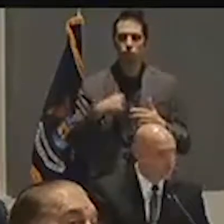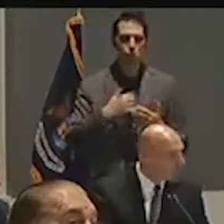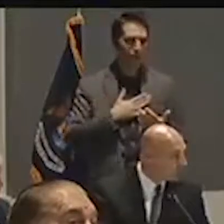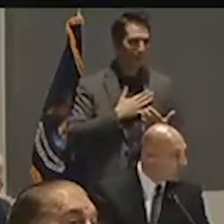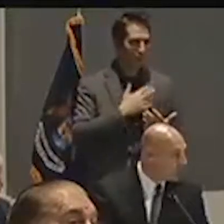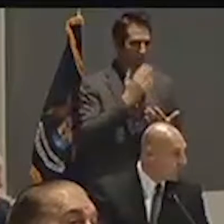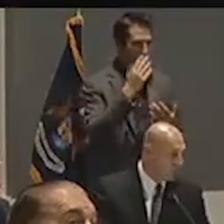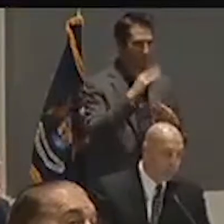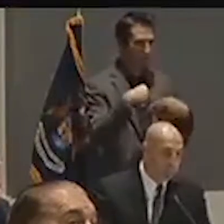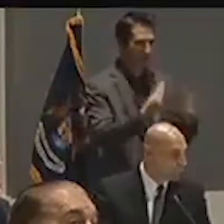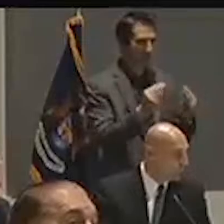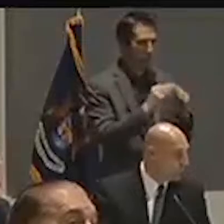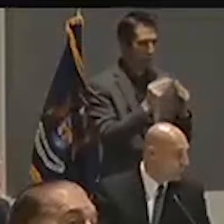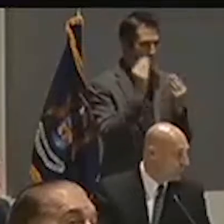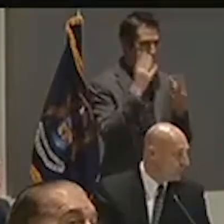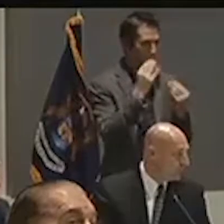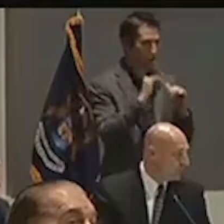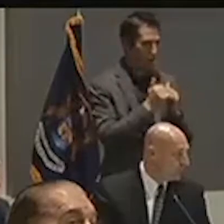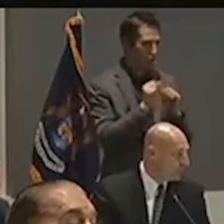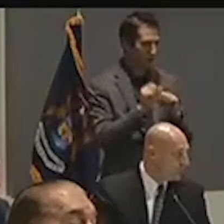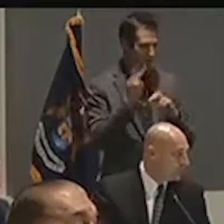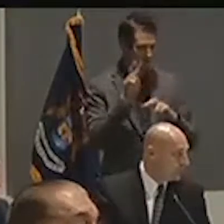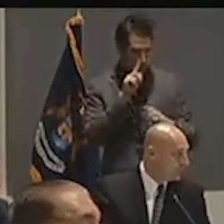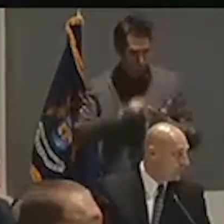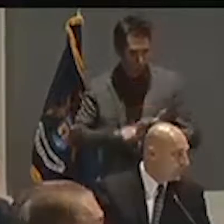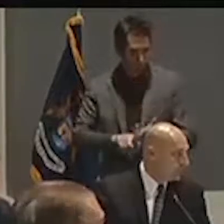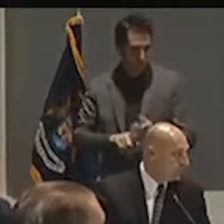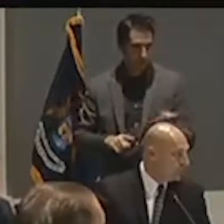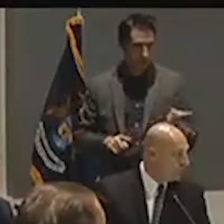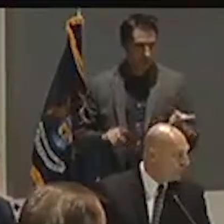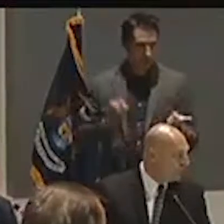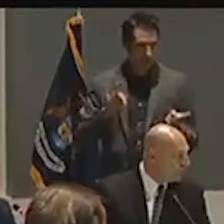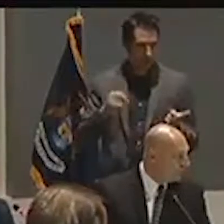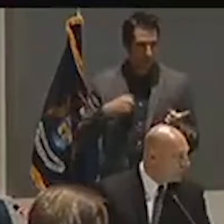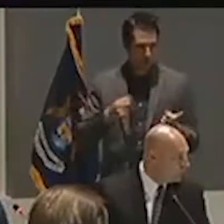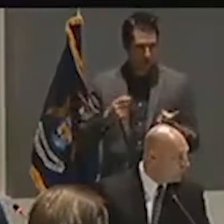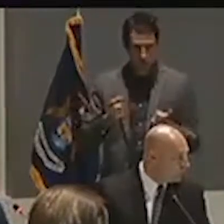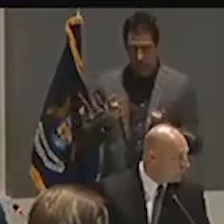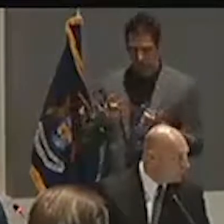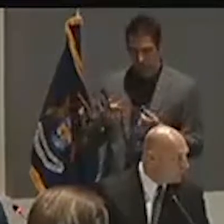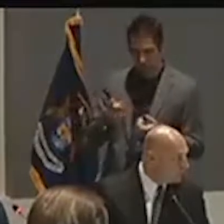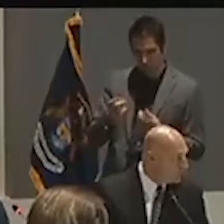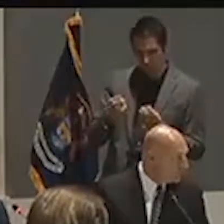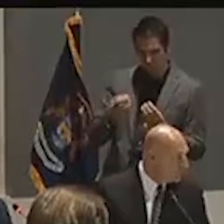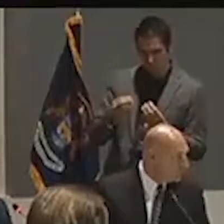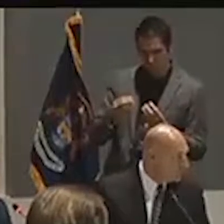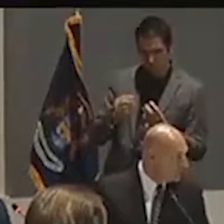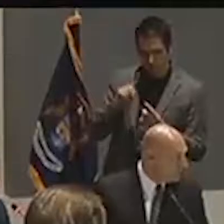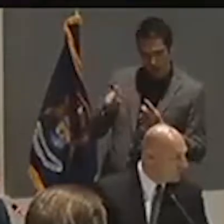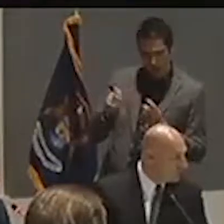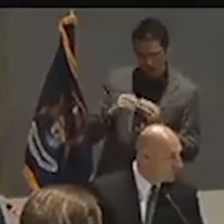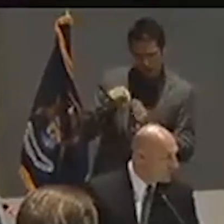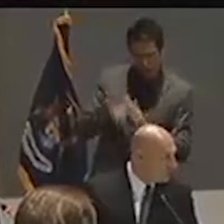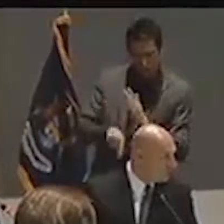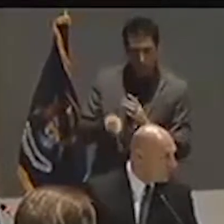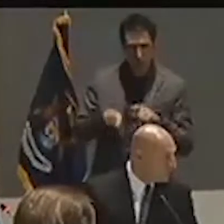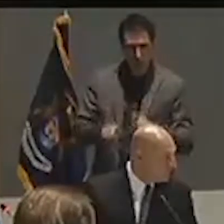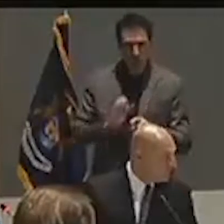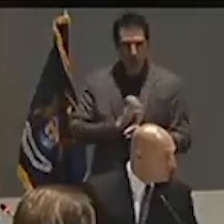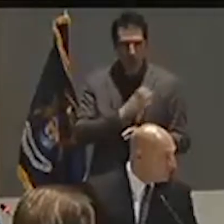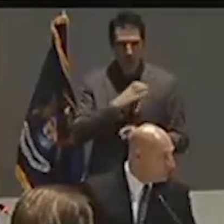you additional information on how you can look at some of that. Right, and if I could go further with what you just said, in our committee